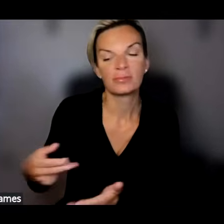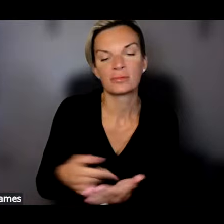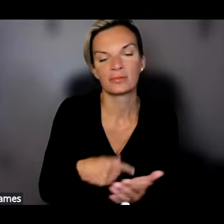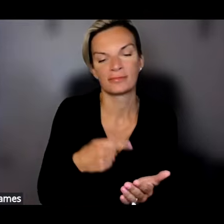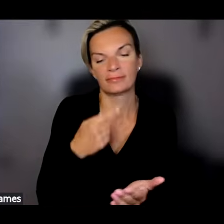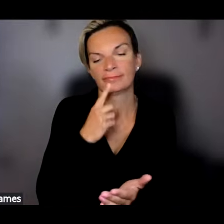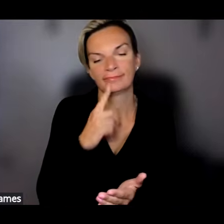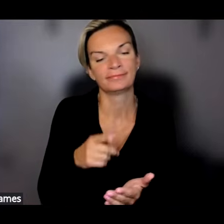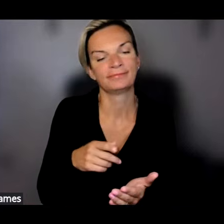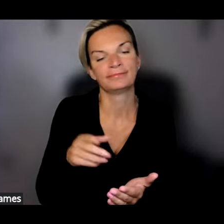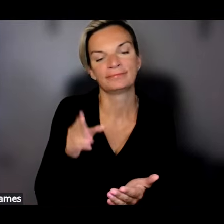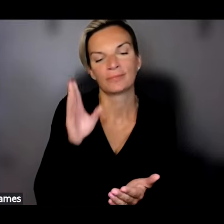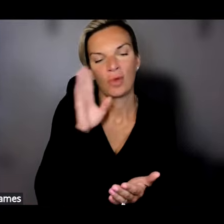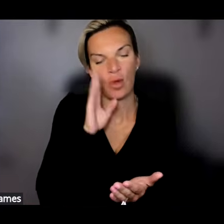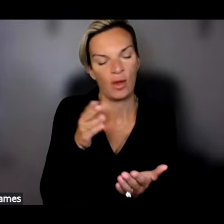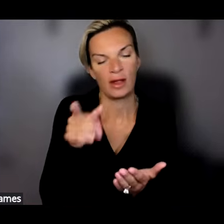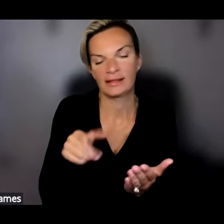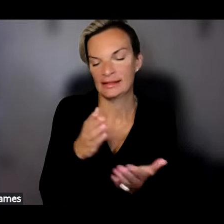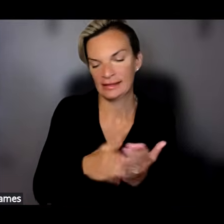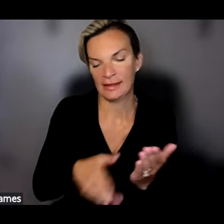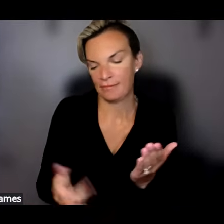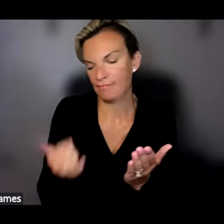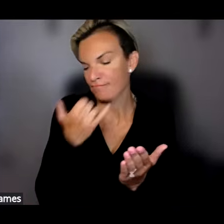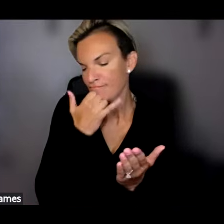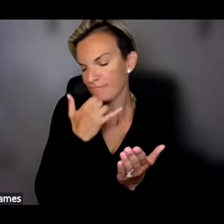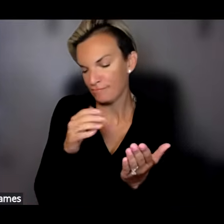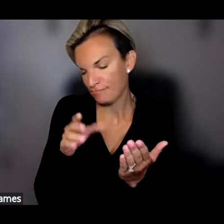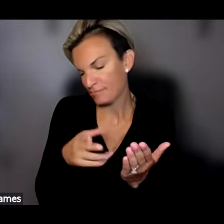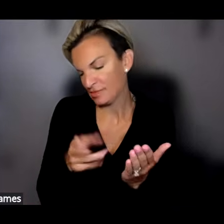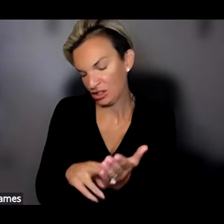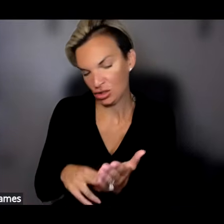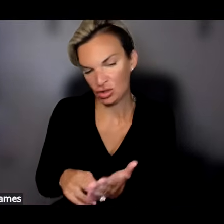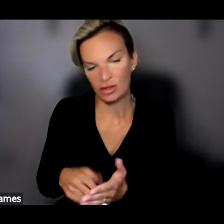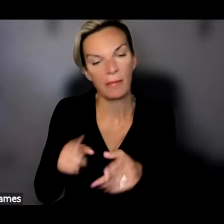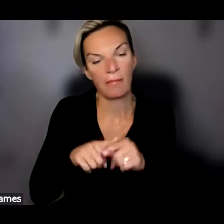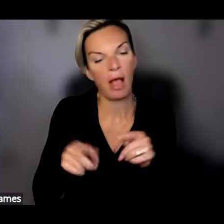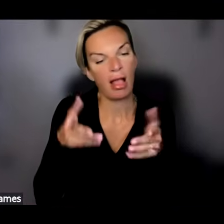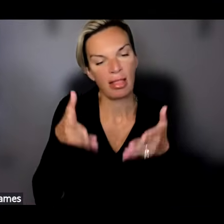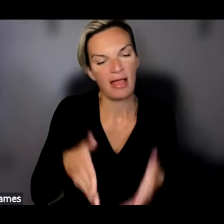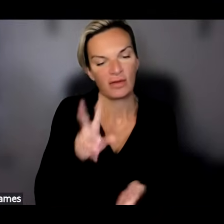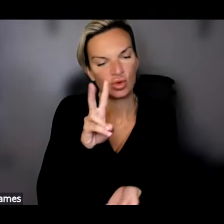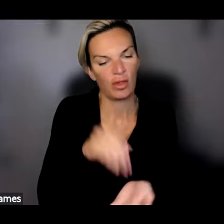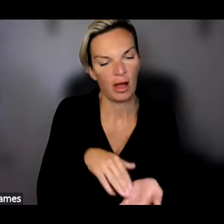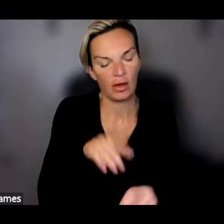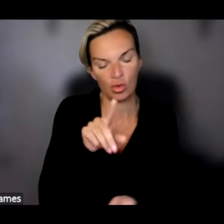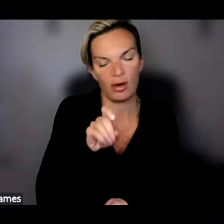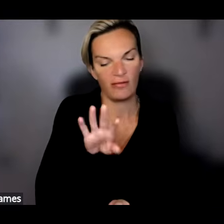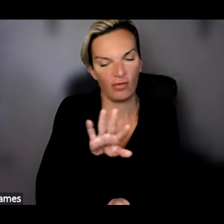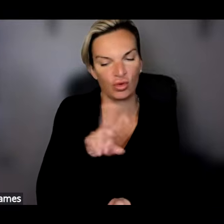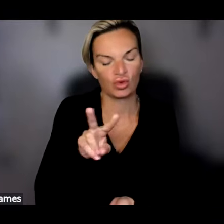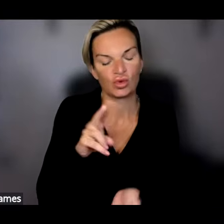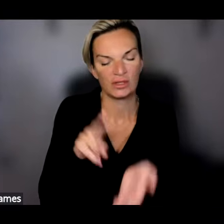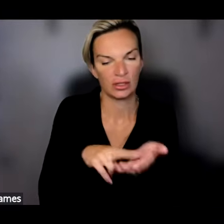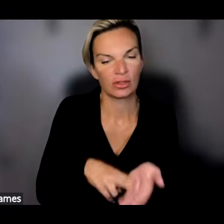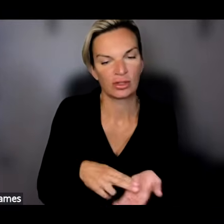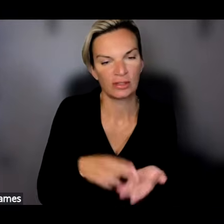with 2,142 valid signatures, so still more than 600 over the number